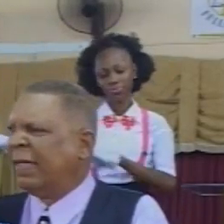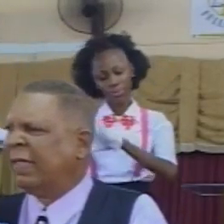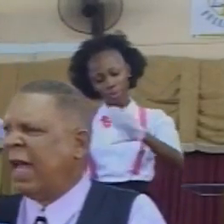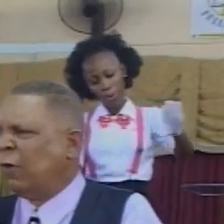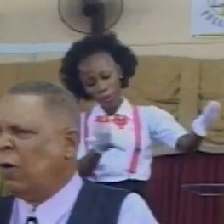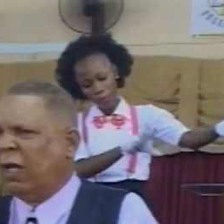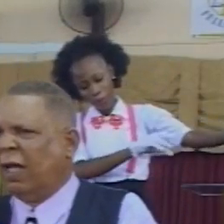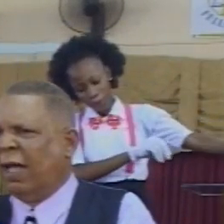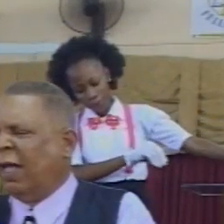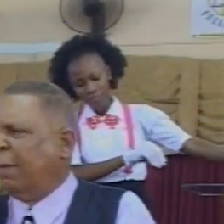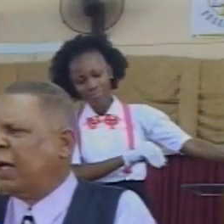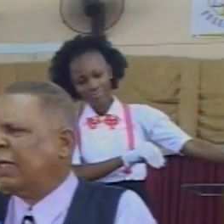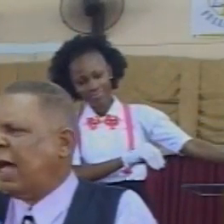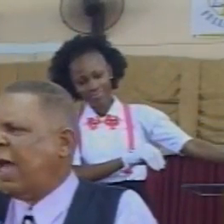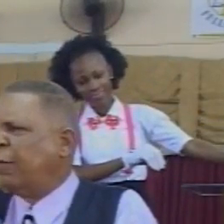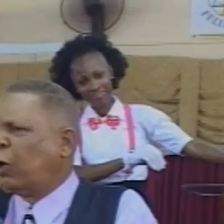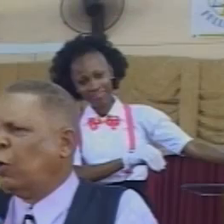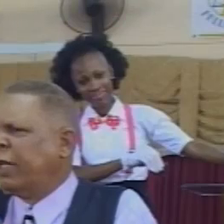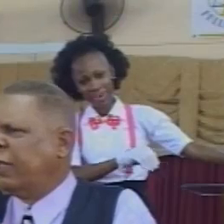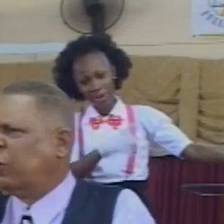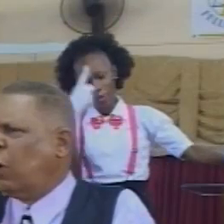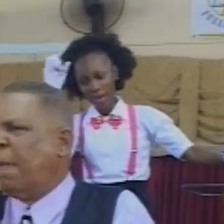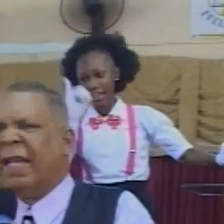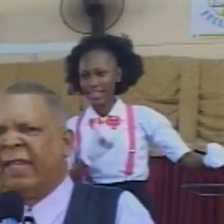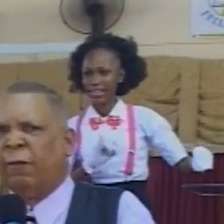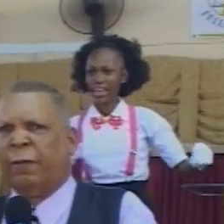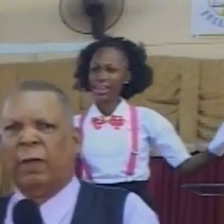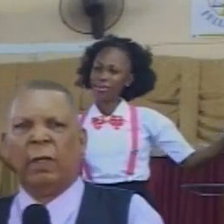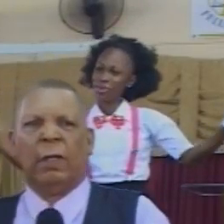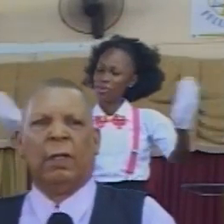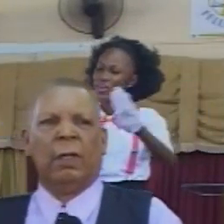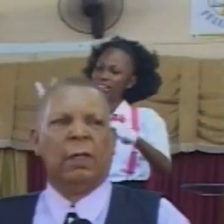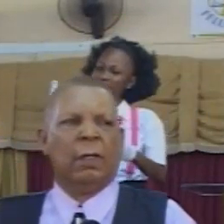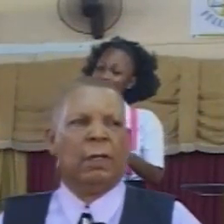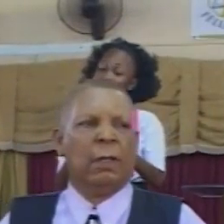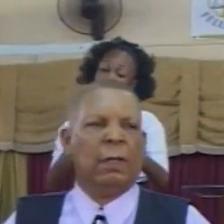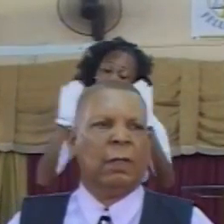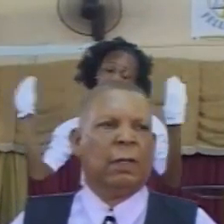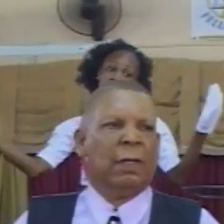Step aside, Noah. Because I am closing this door myself.